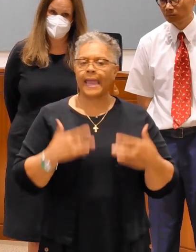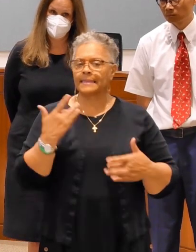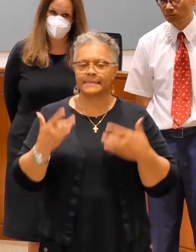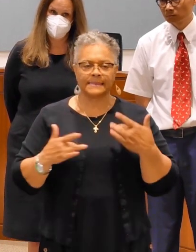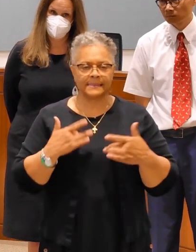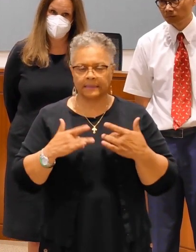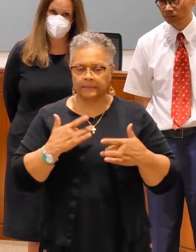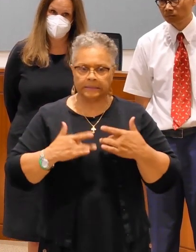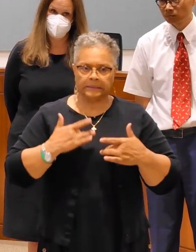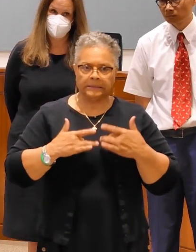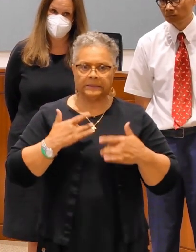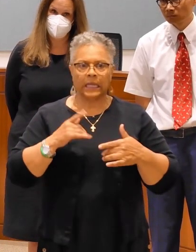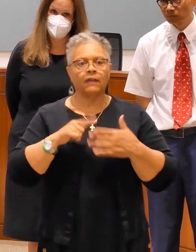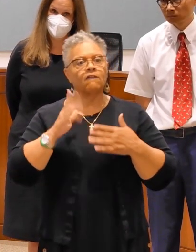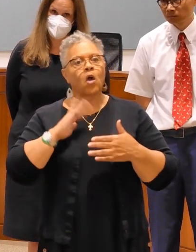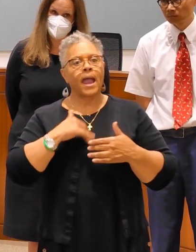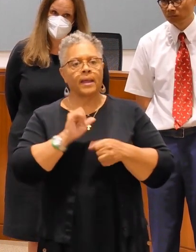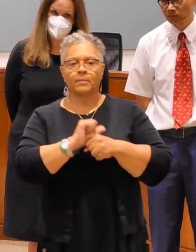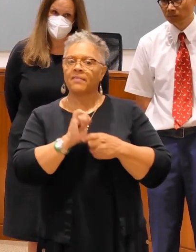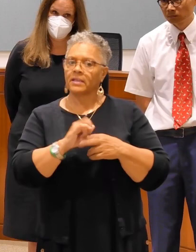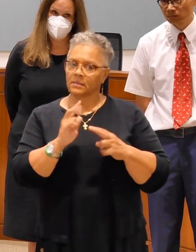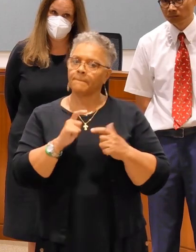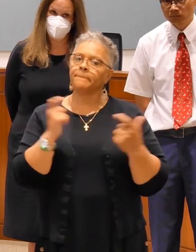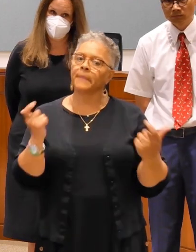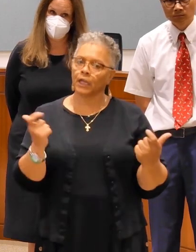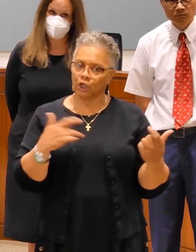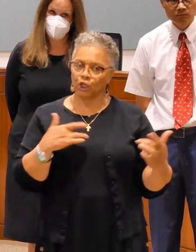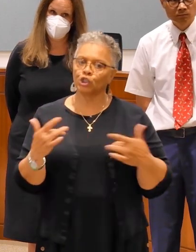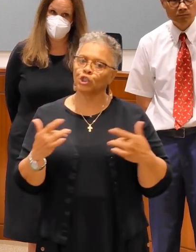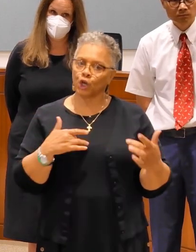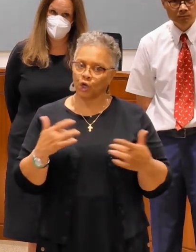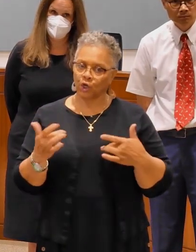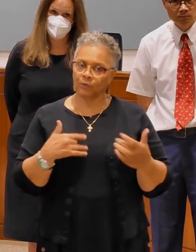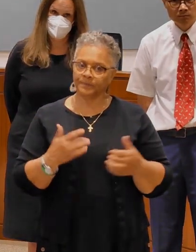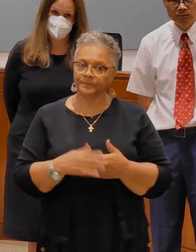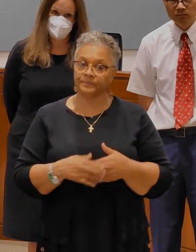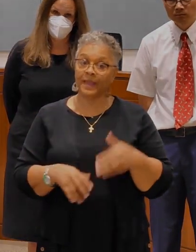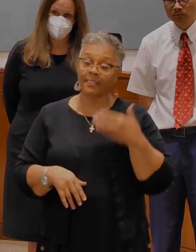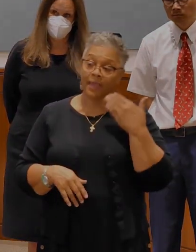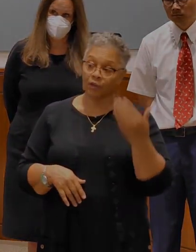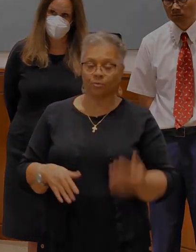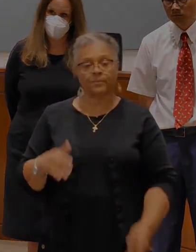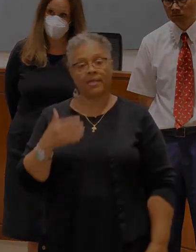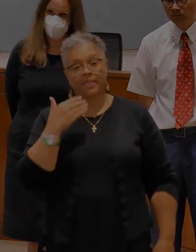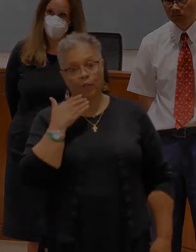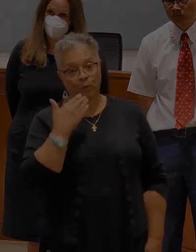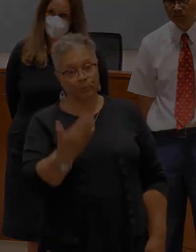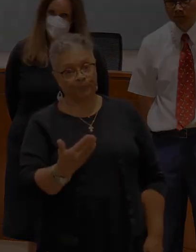employees. That's a big concern. Thank you. Thank you.